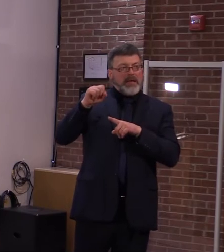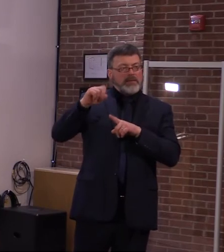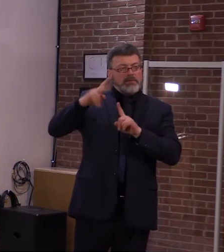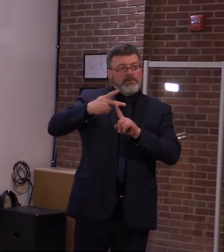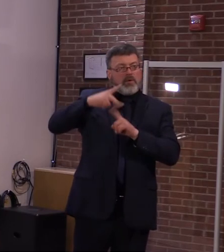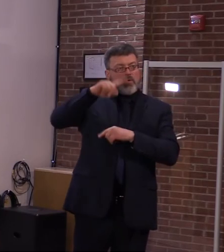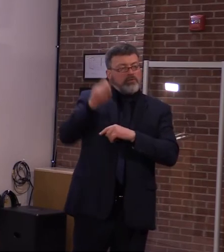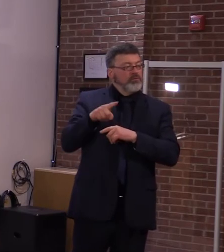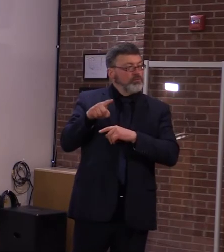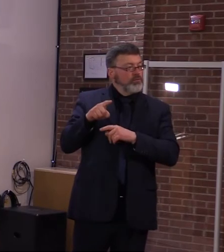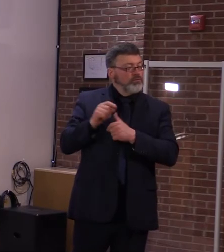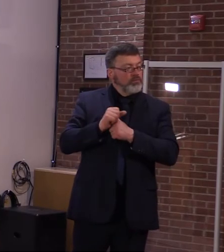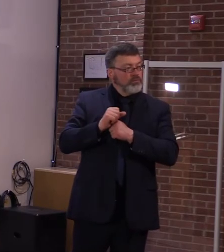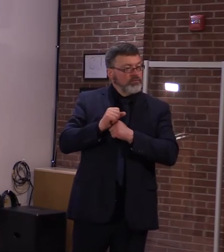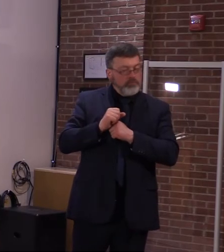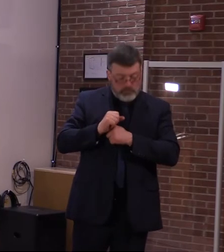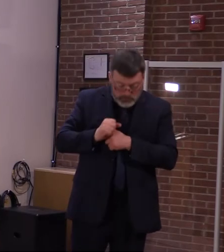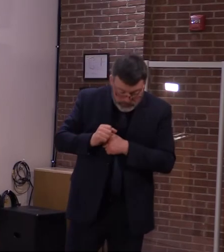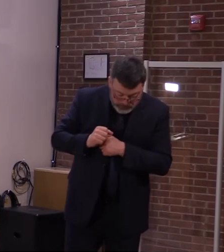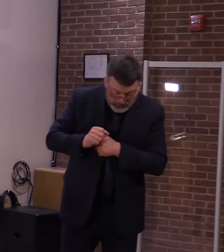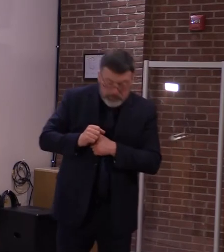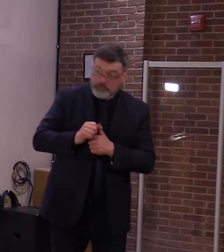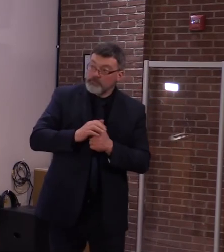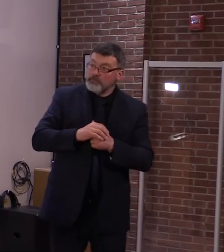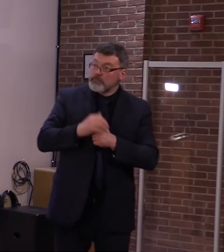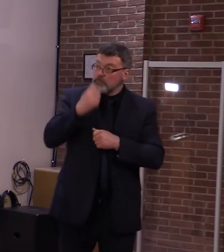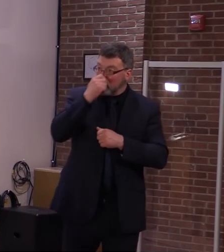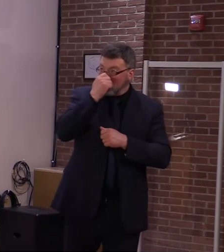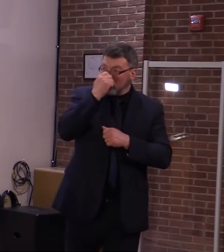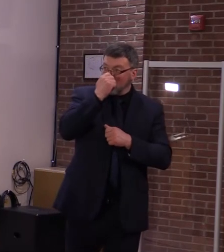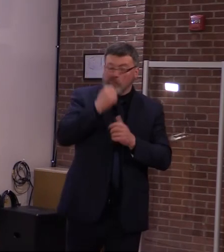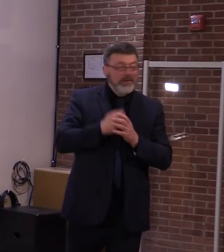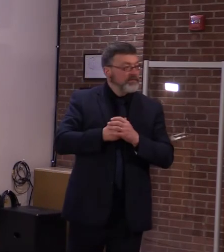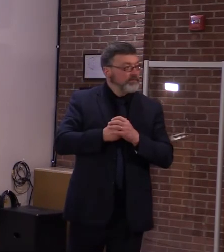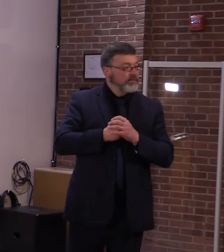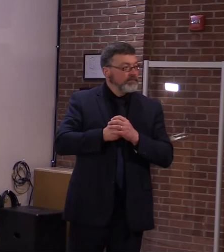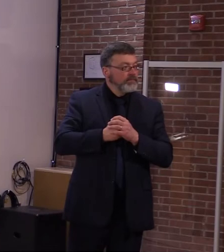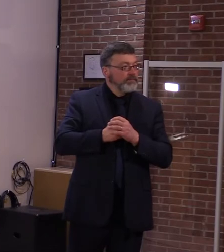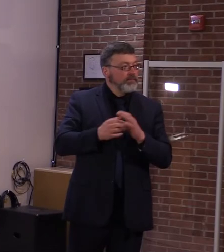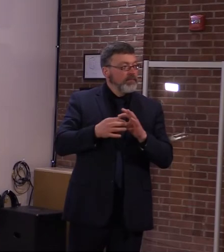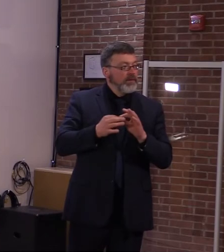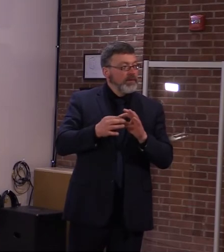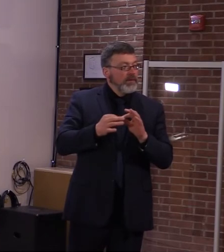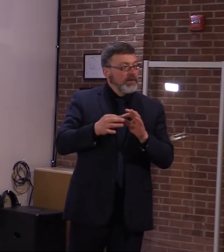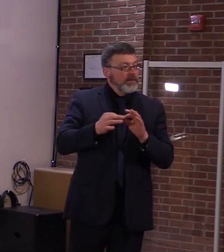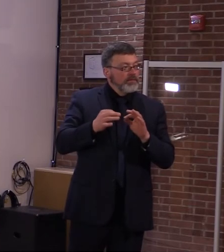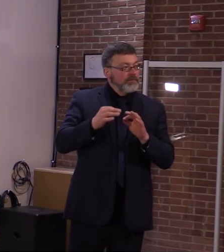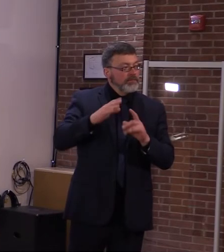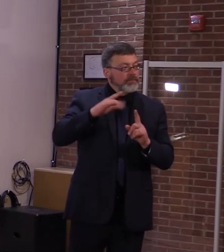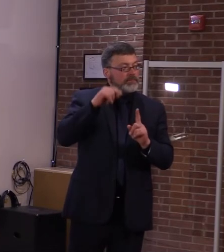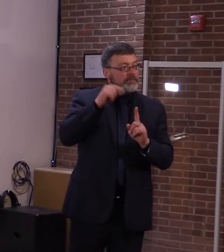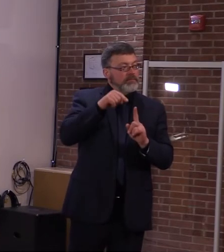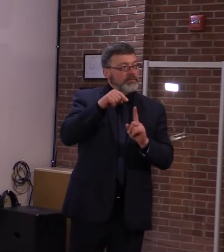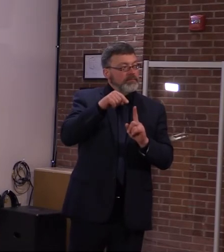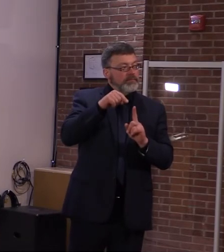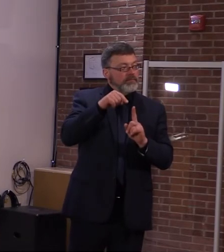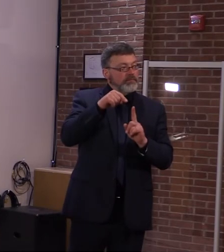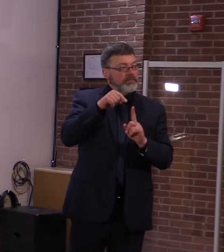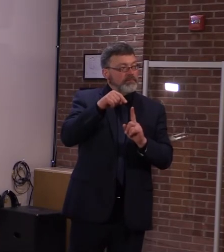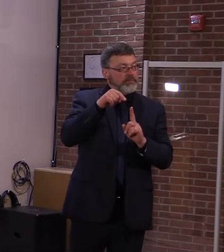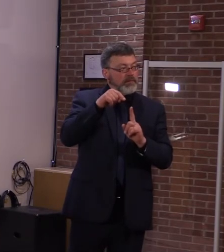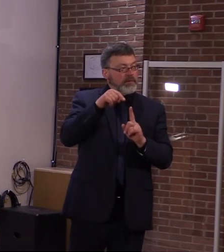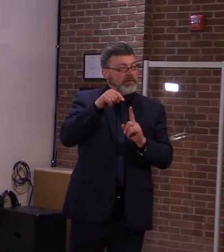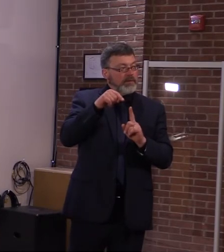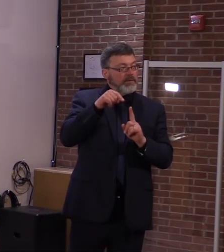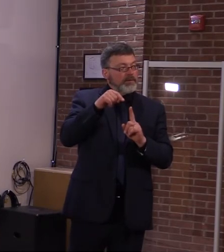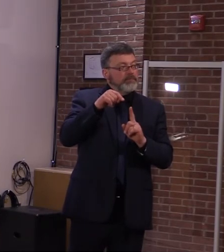addressing students and it's an economic disadvantage. What's your level of confidence in the UVM story, the UVM